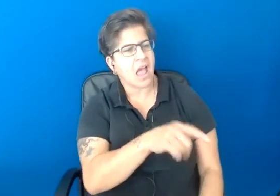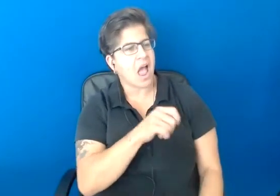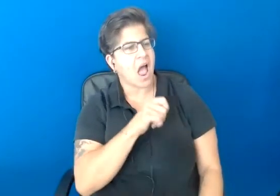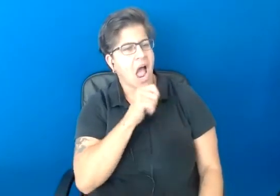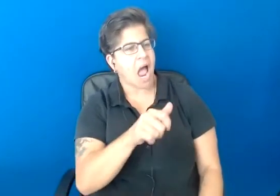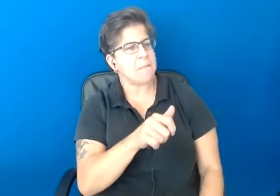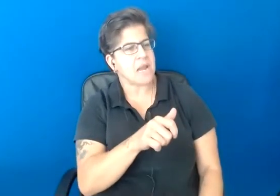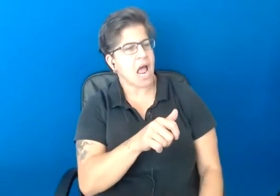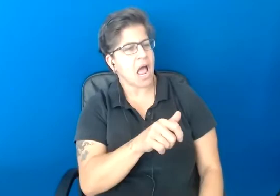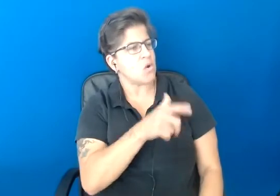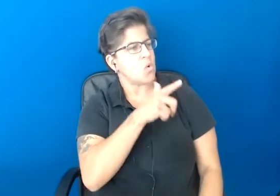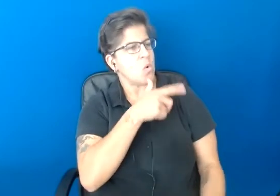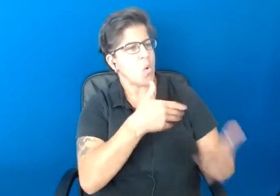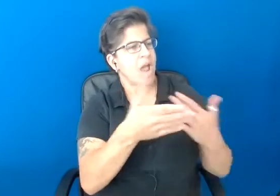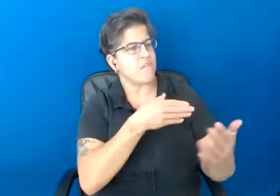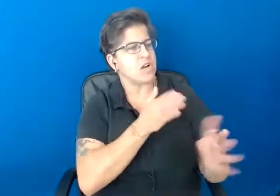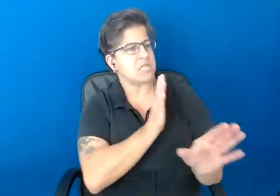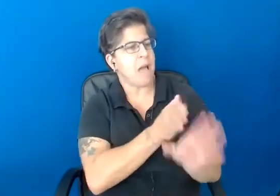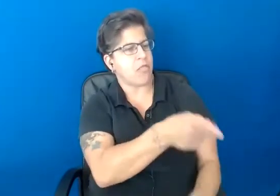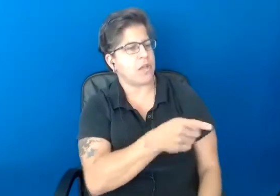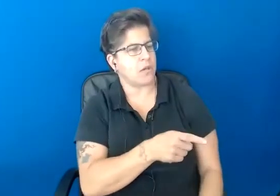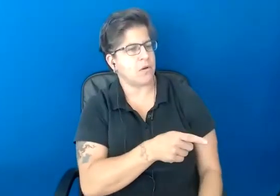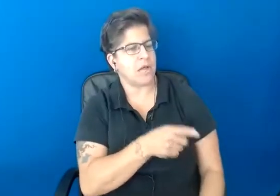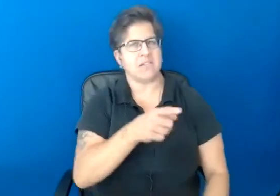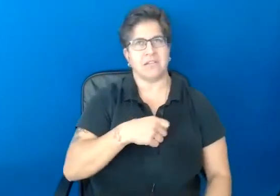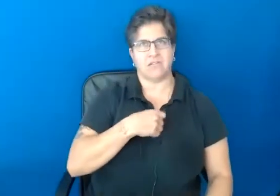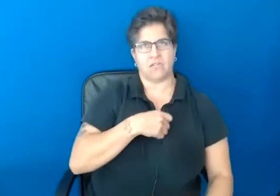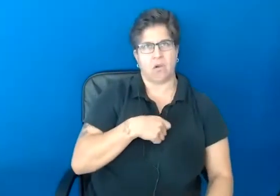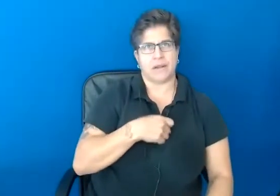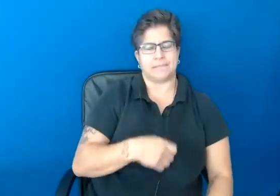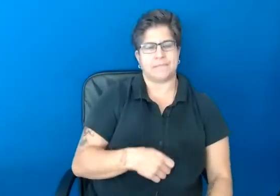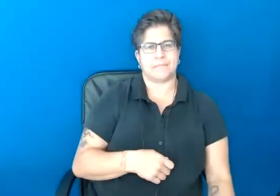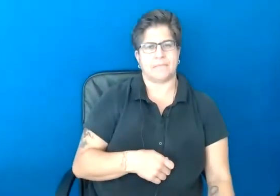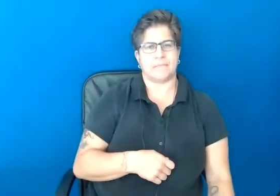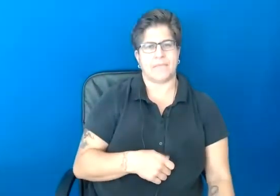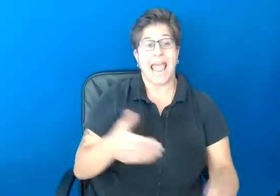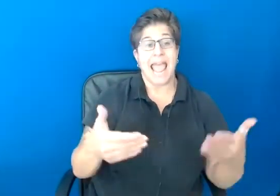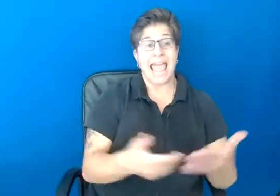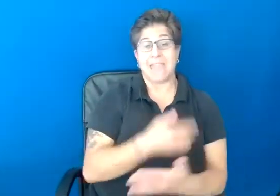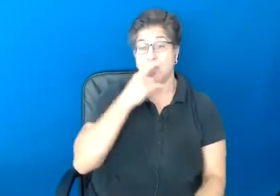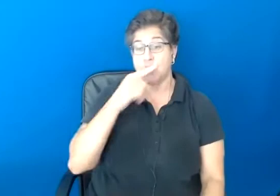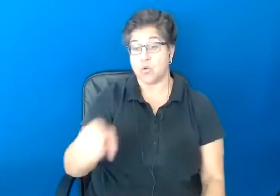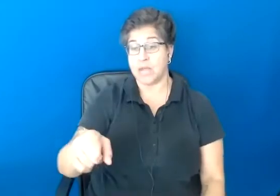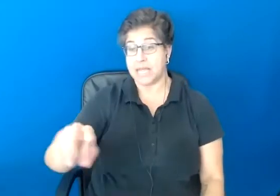transfer kid said to the kid next to him, "What does that mean?" And my student, who was sitting next to him,